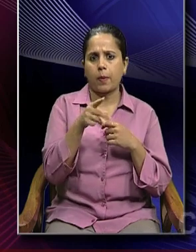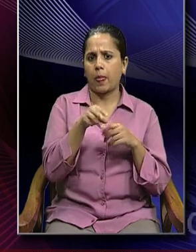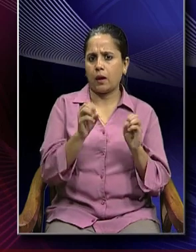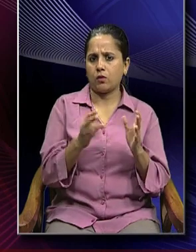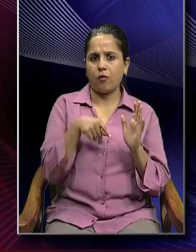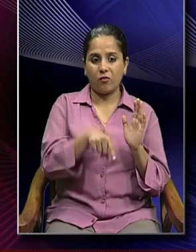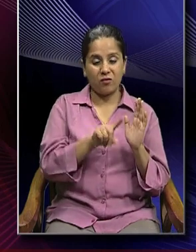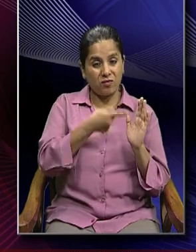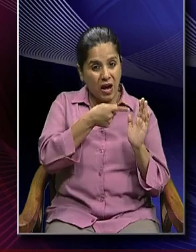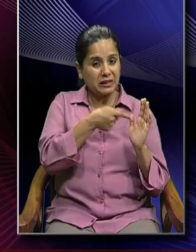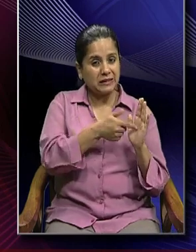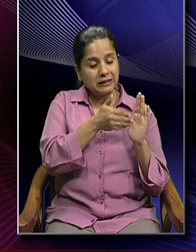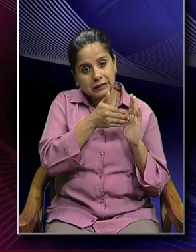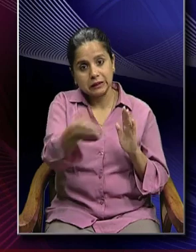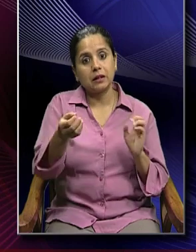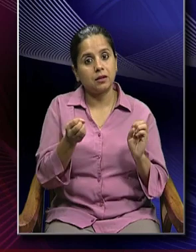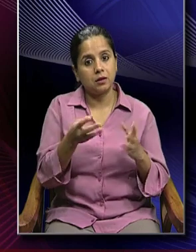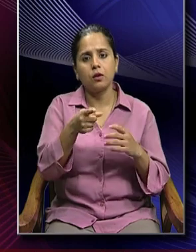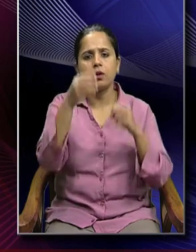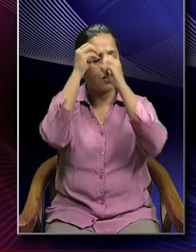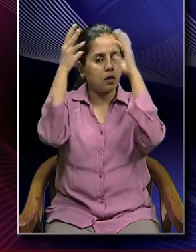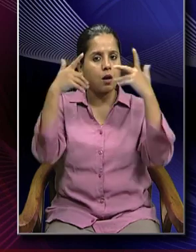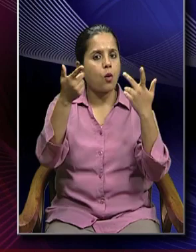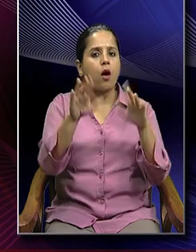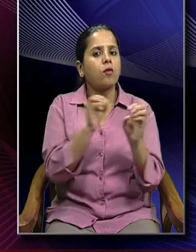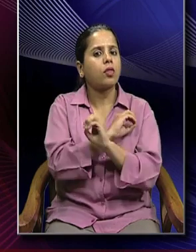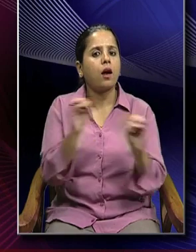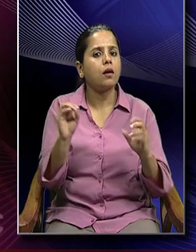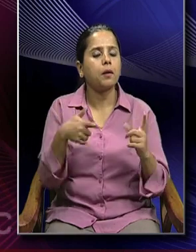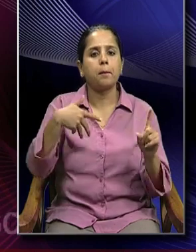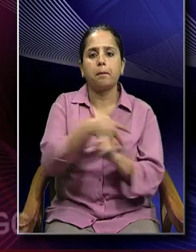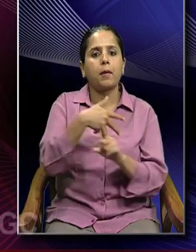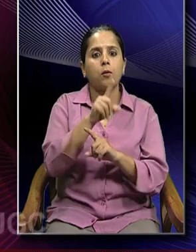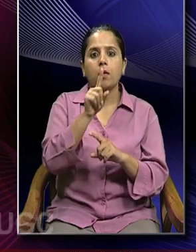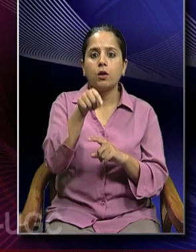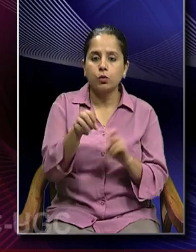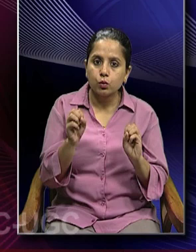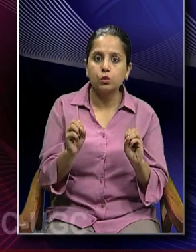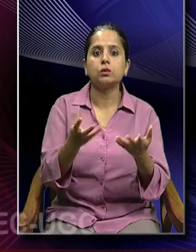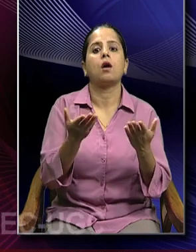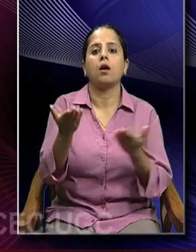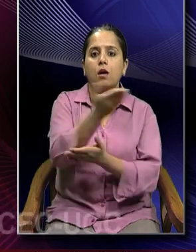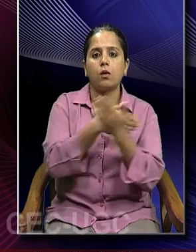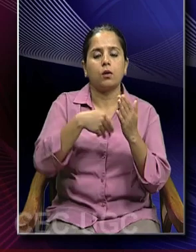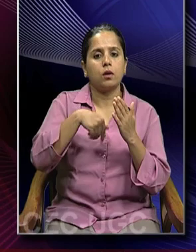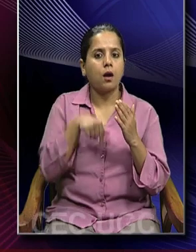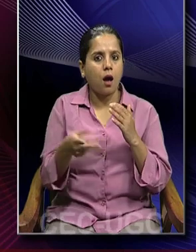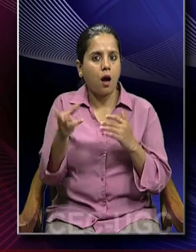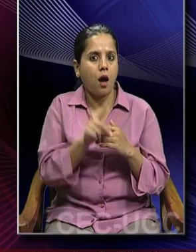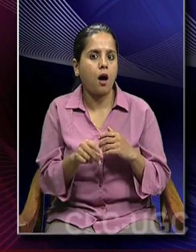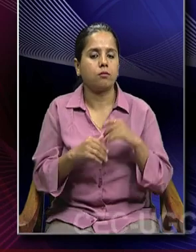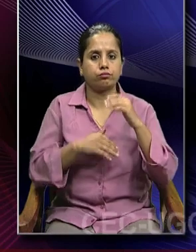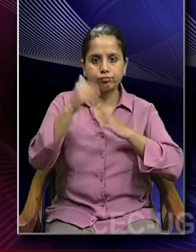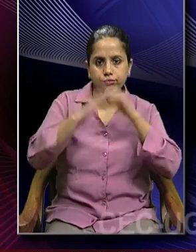from the scratch. Imagine that you have nothing in the background and then you start reinventing the entire